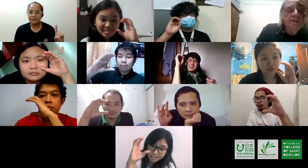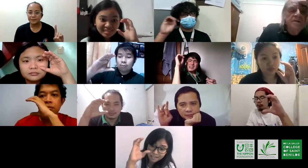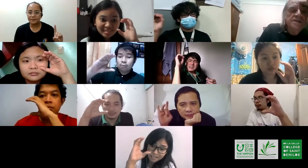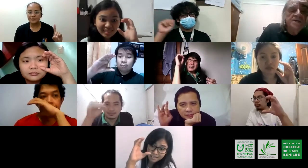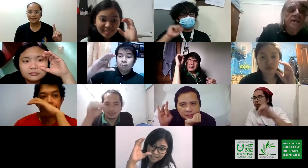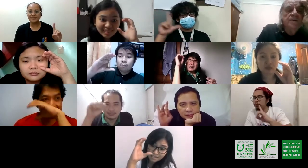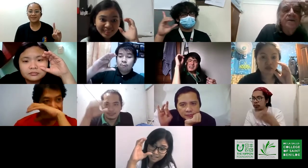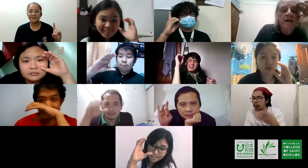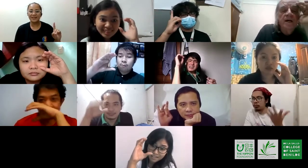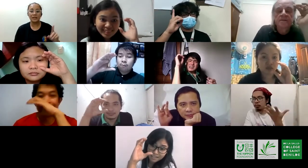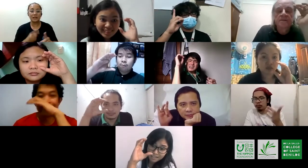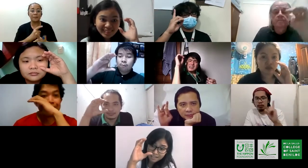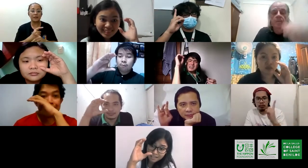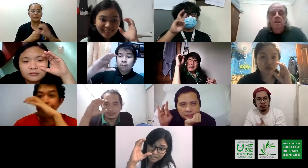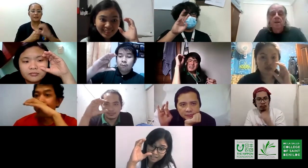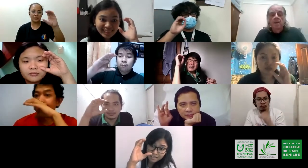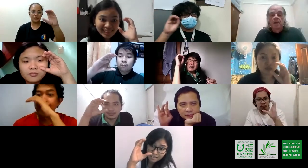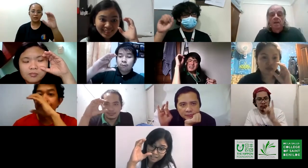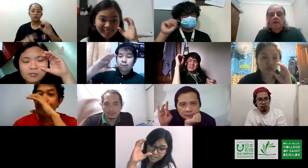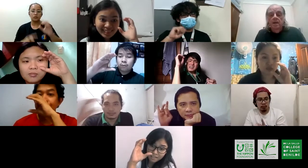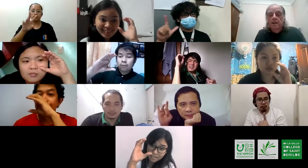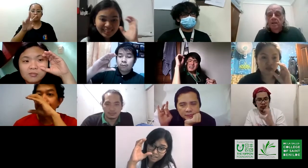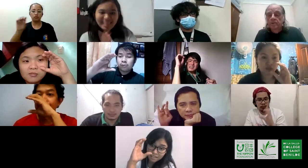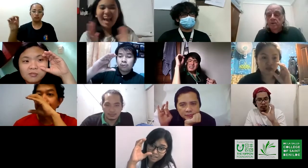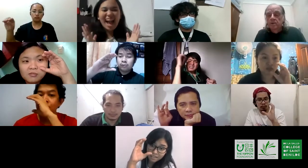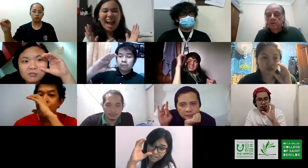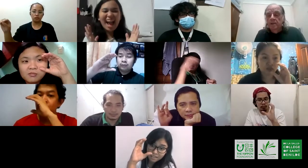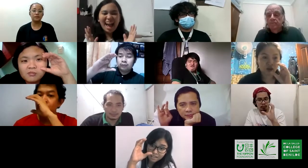C, 2000, D, 2005.